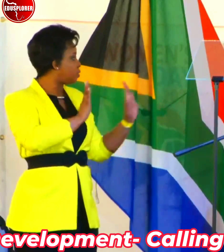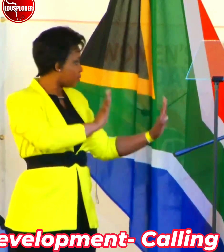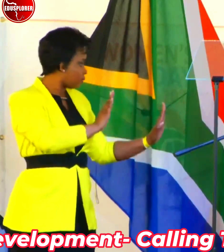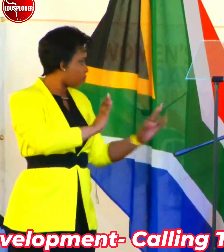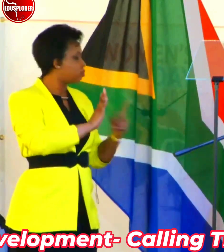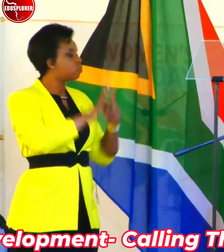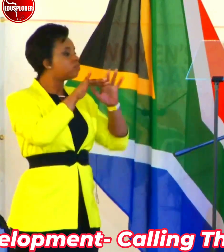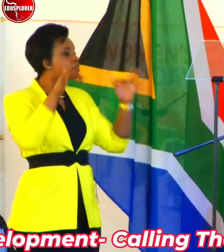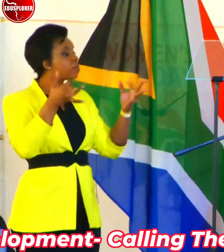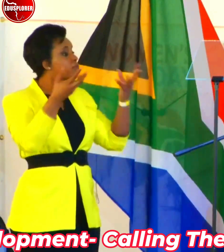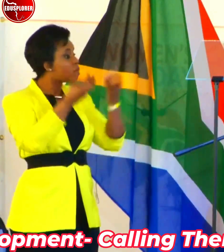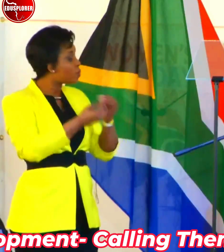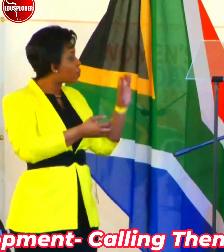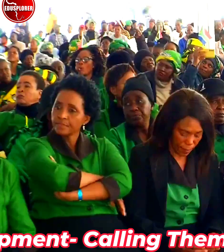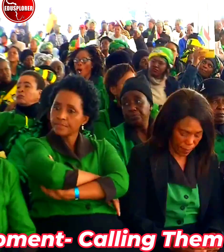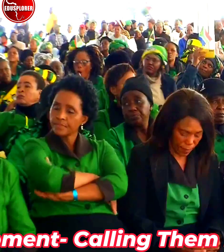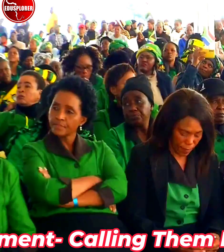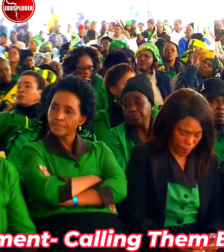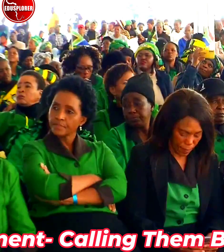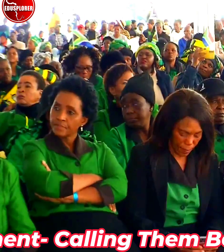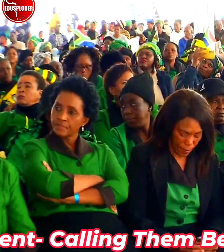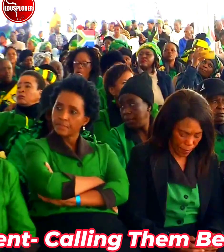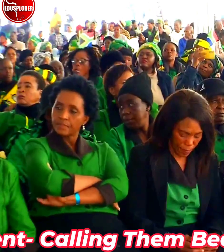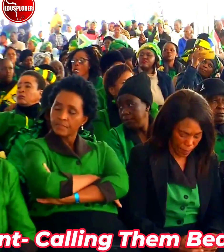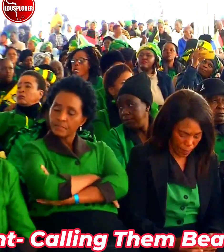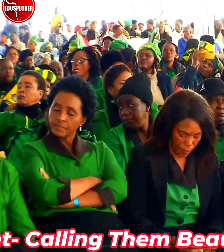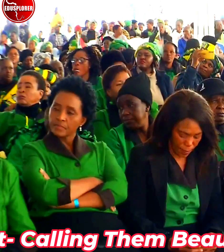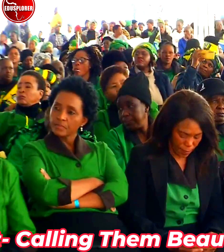were with you made to get us where we are.